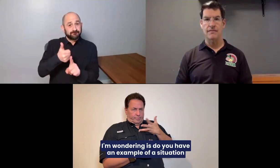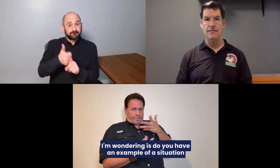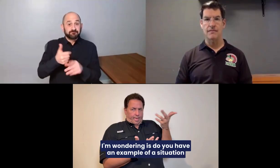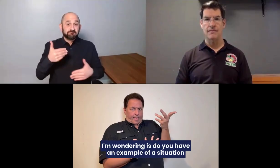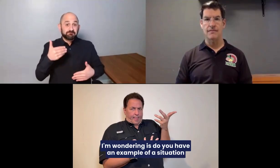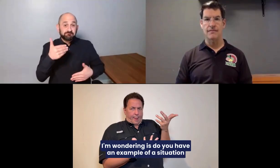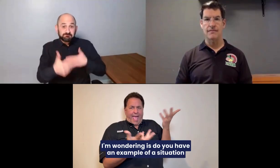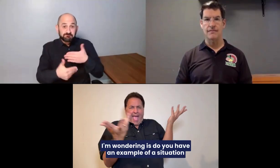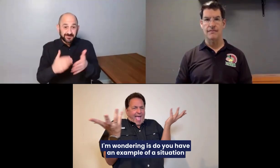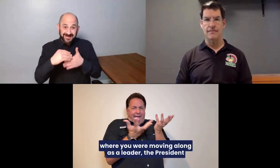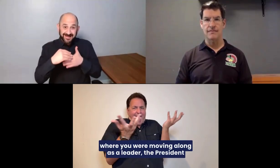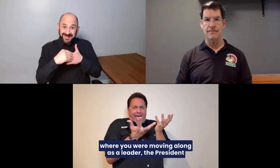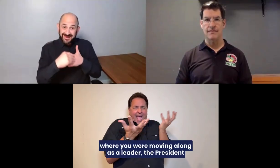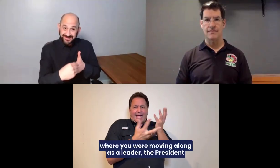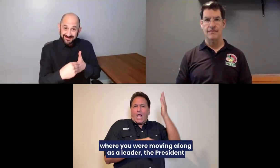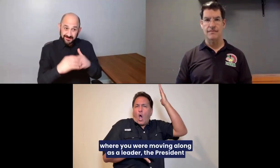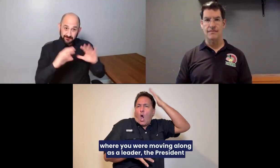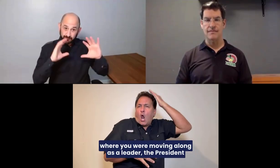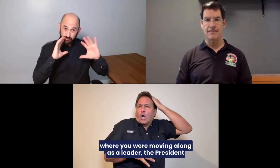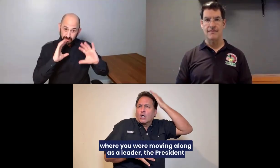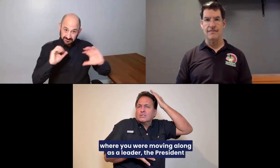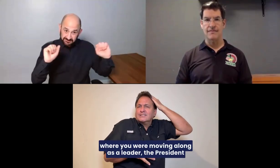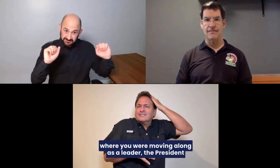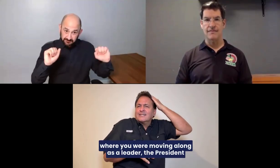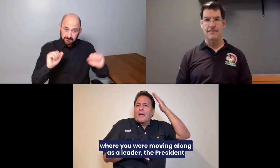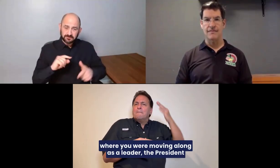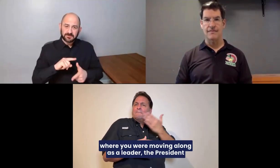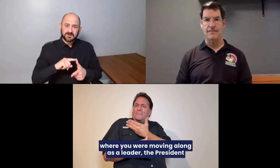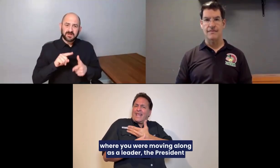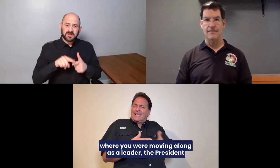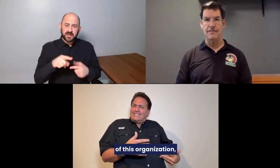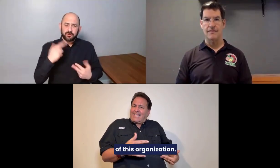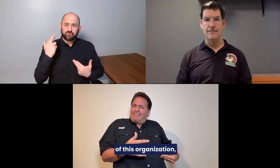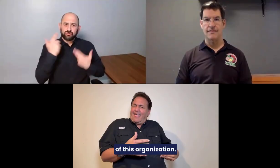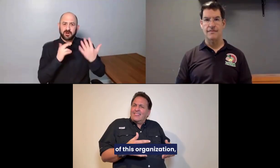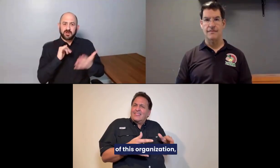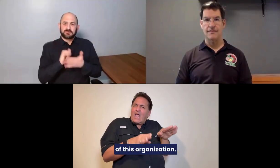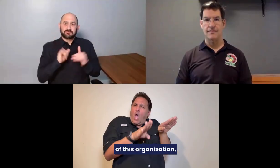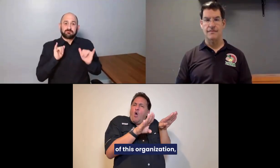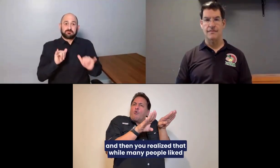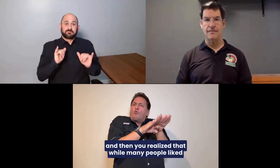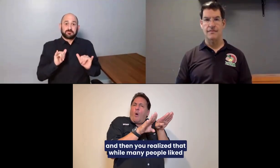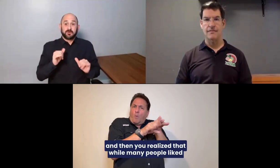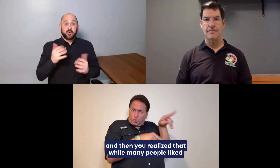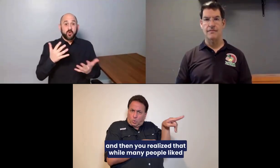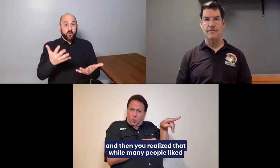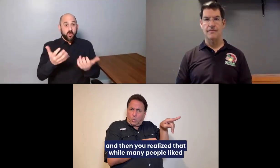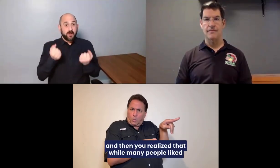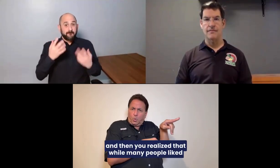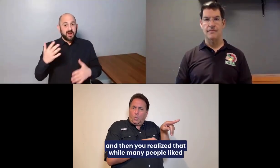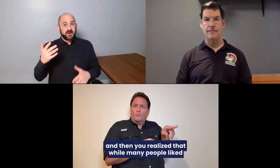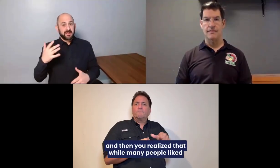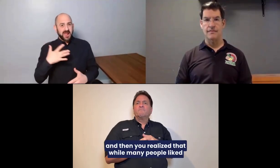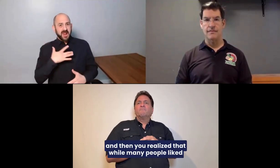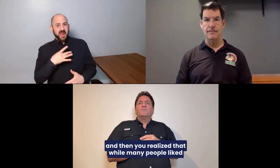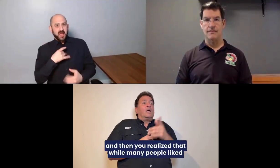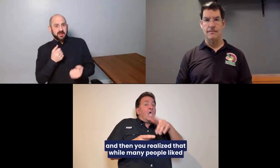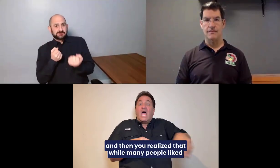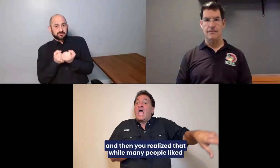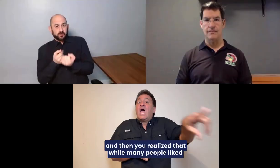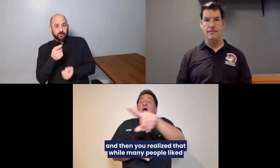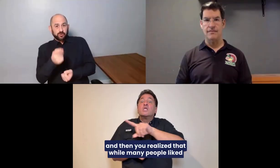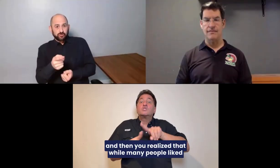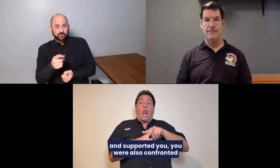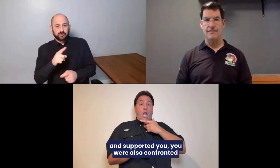of a situation where you were moving along as a leader, the president of this organization, and then you realized that while